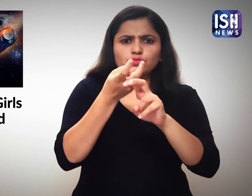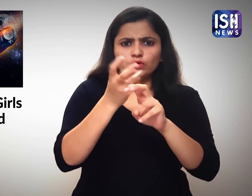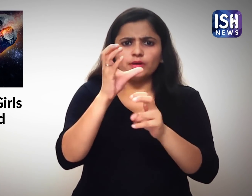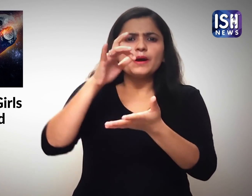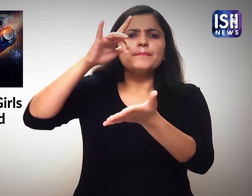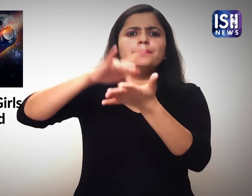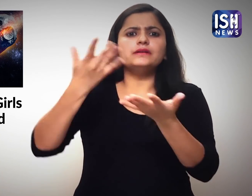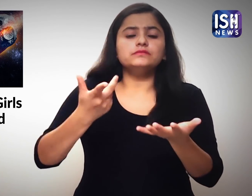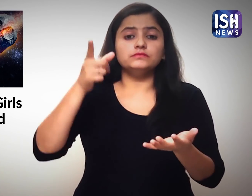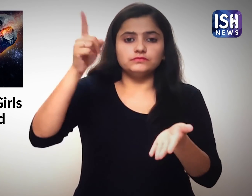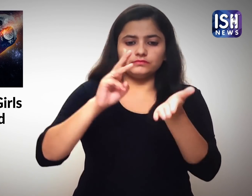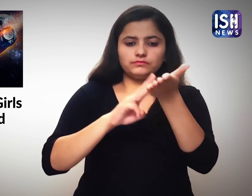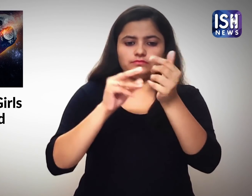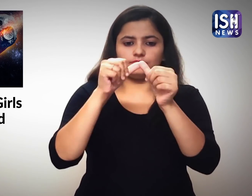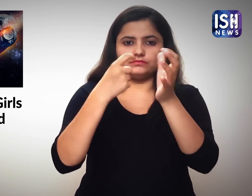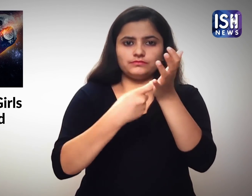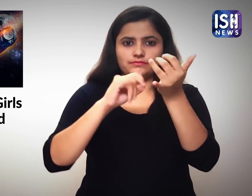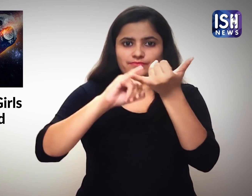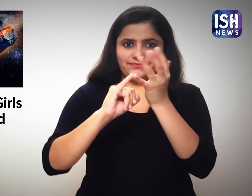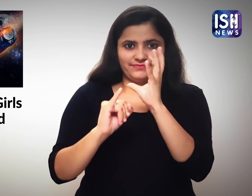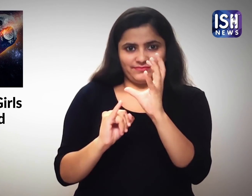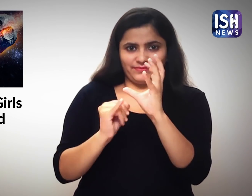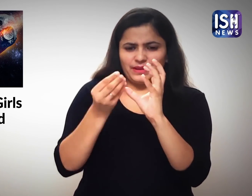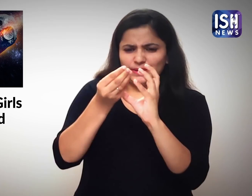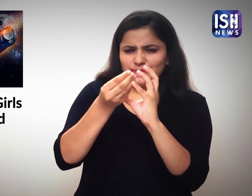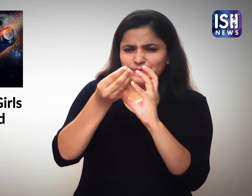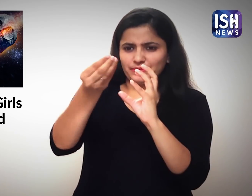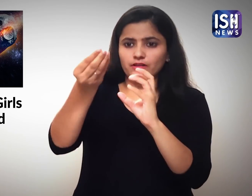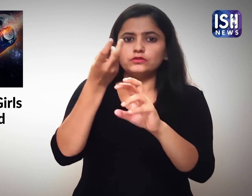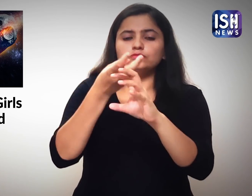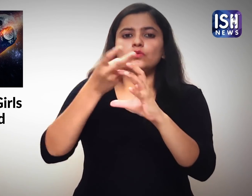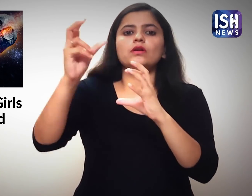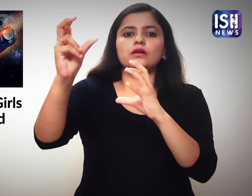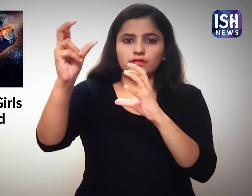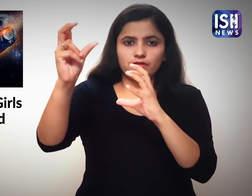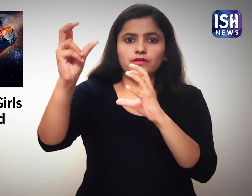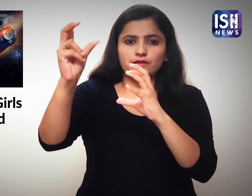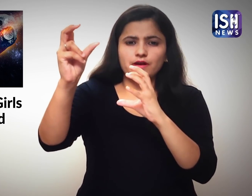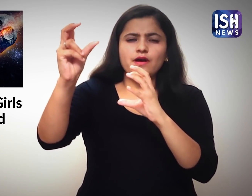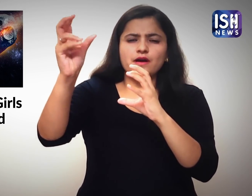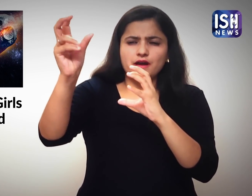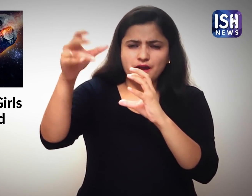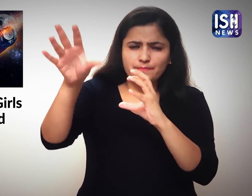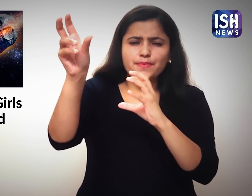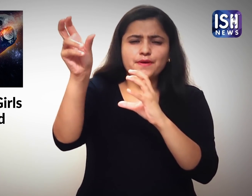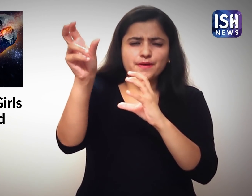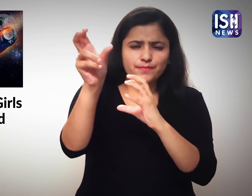The asteroid is presently near Mars and is expected to pass Earth